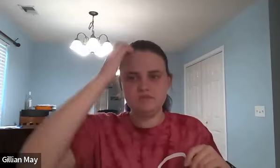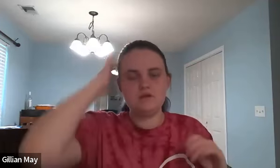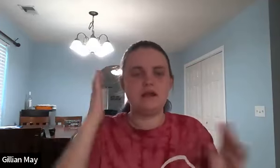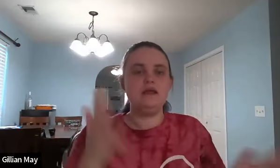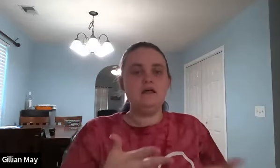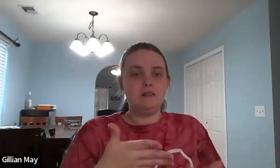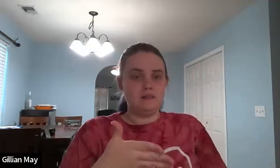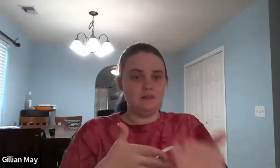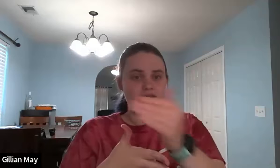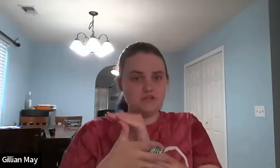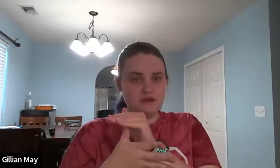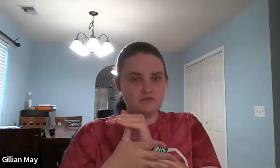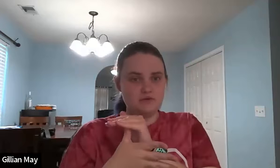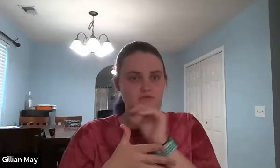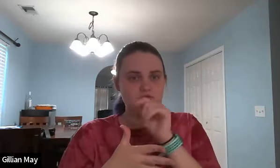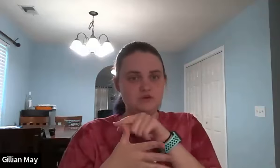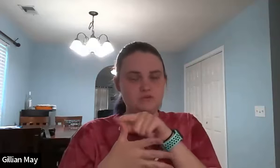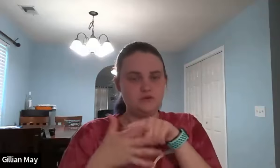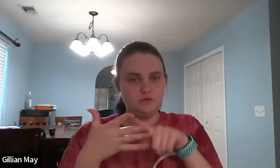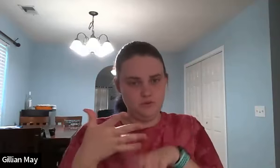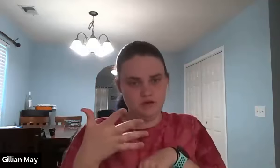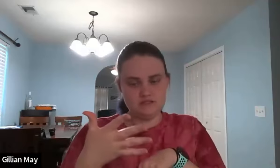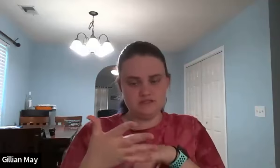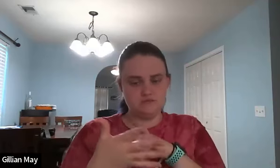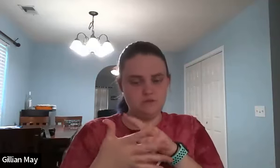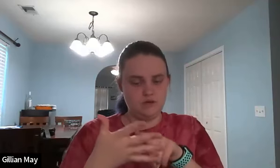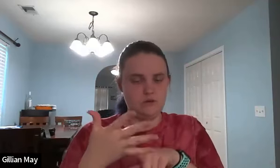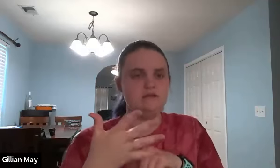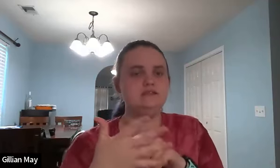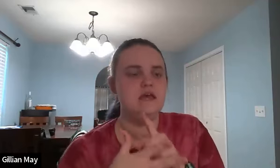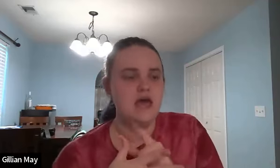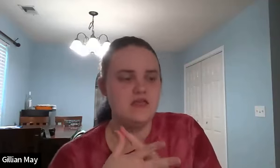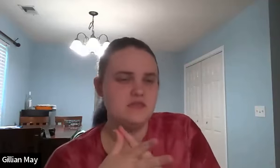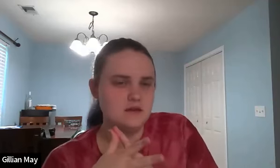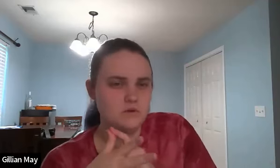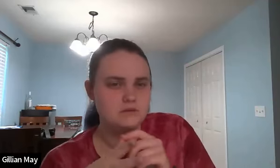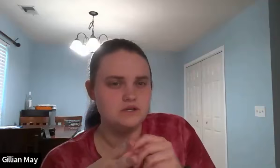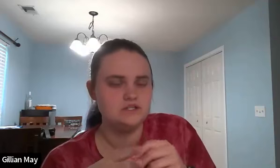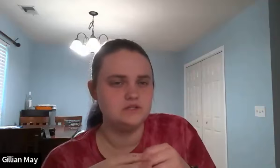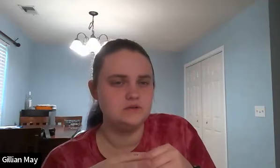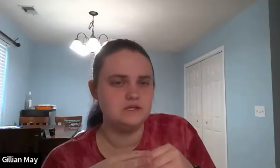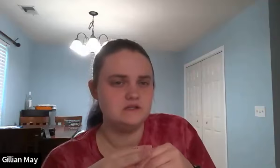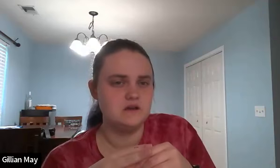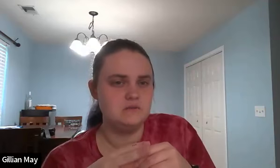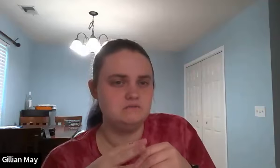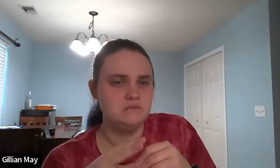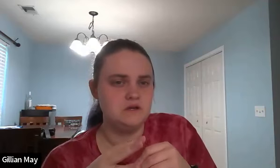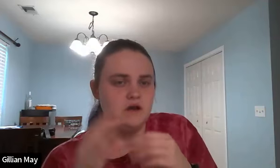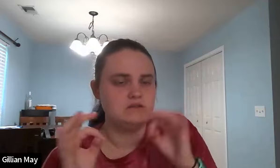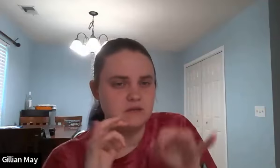All right, let's go back through. We'll start with our who, what's, when, where, whys. And then what I'm going to do is I'll take a